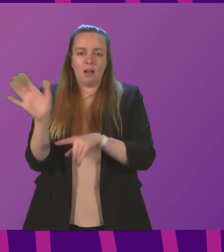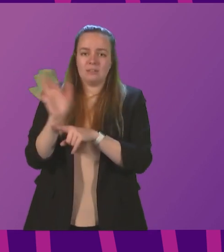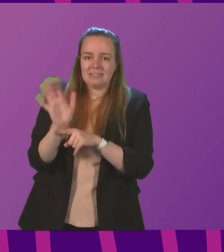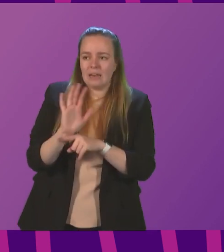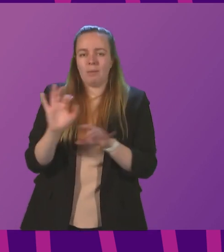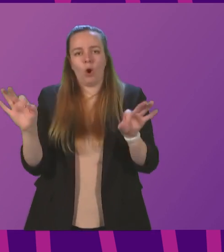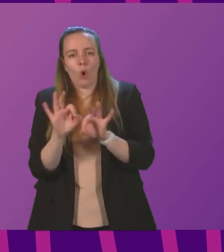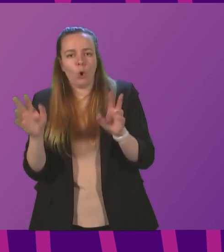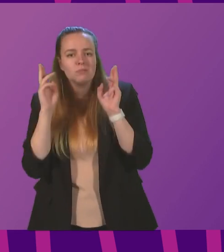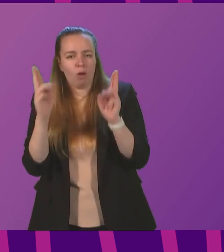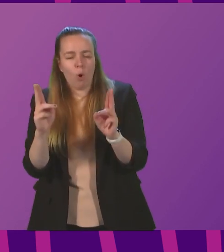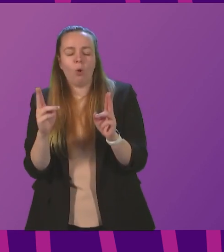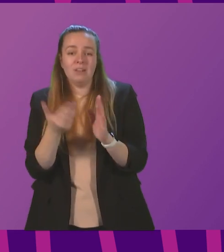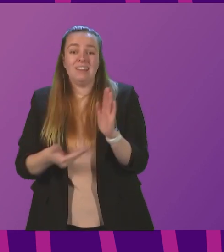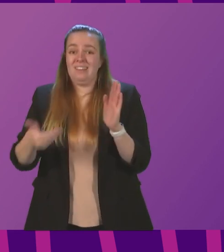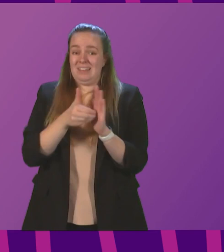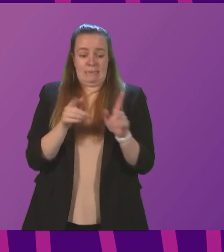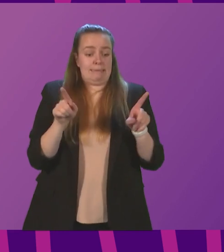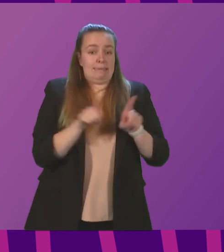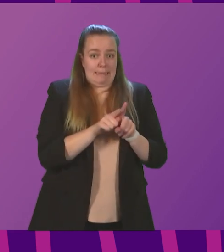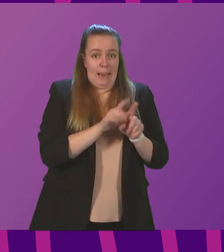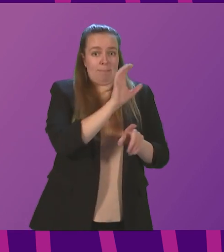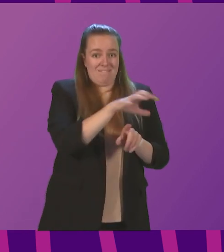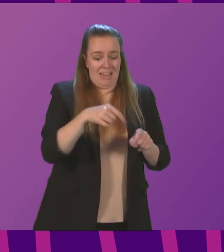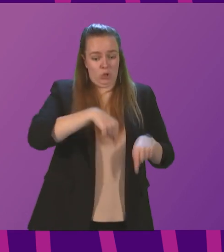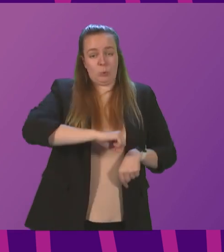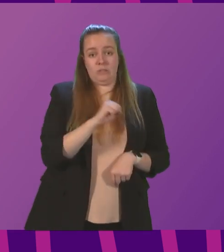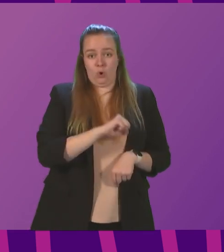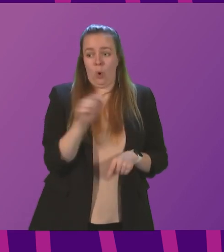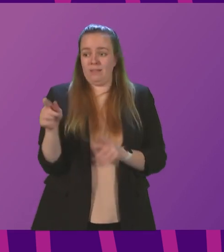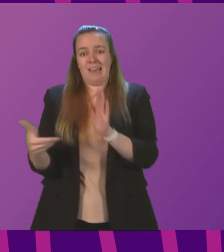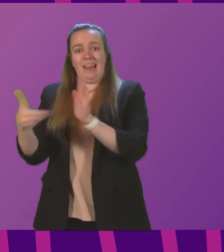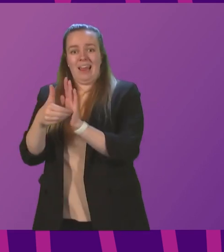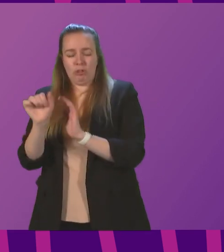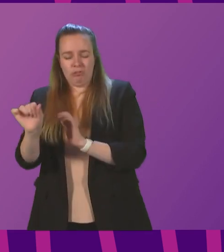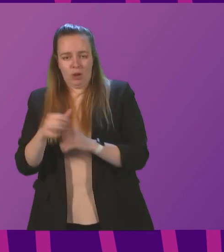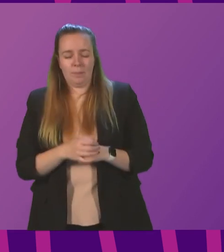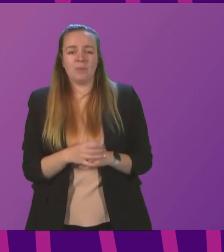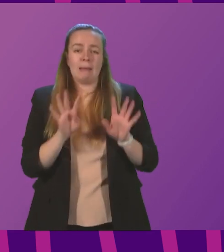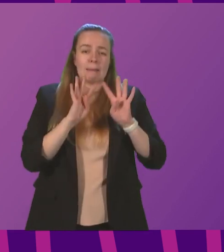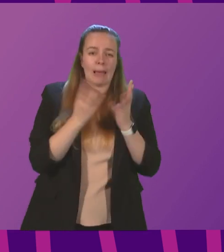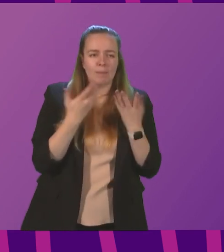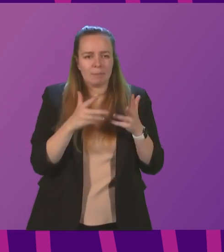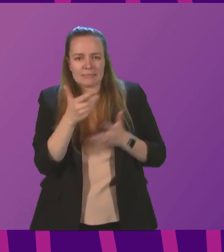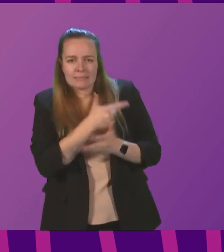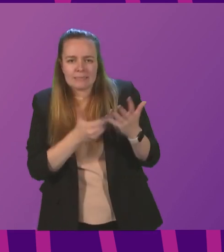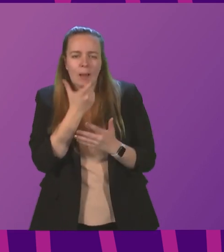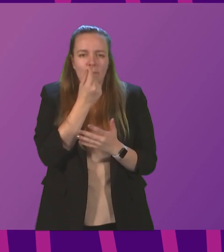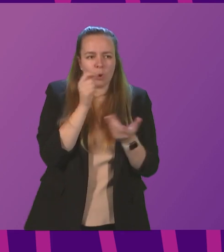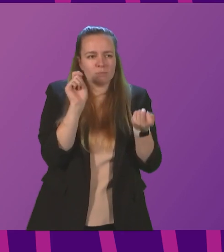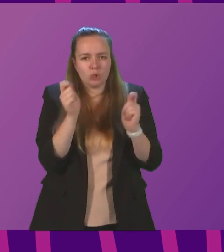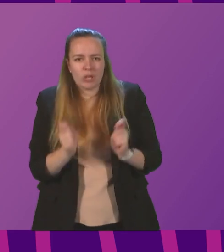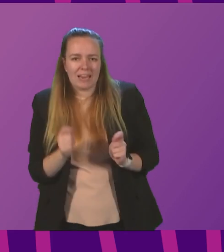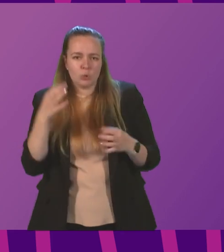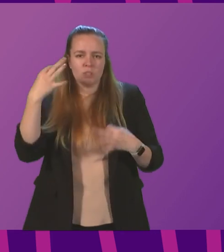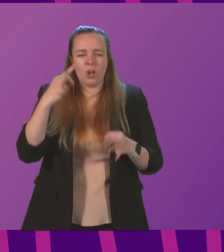concert halls, in addition to the same range of venues as in Scotland. The Cabinet discussed possible changes to the current certification